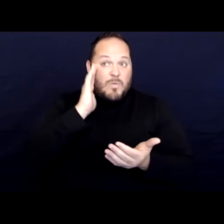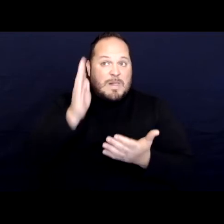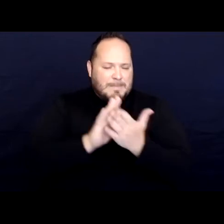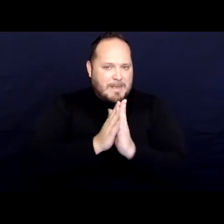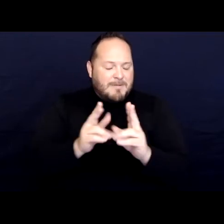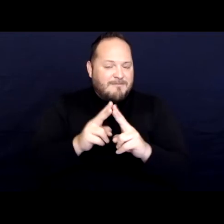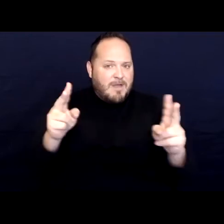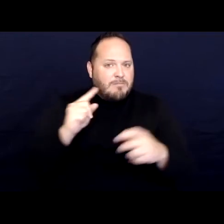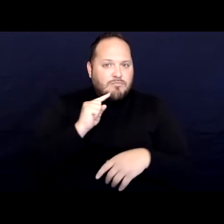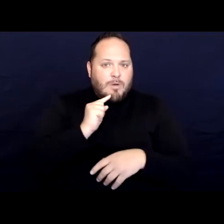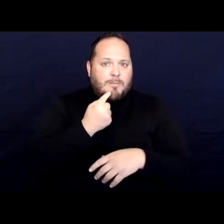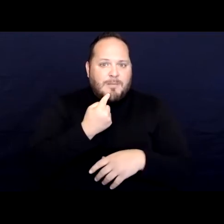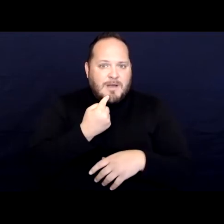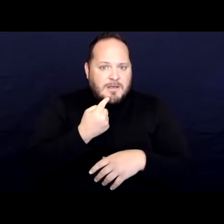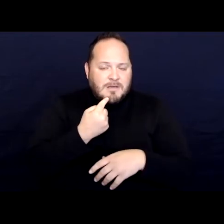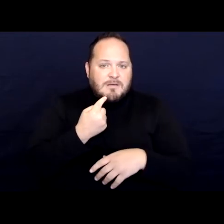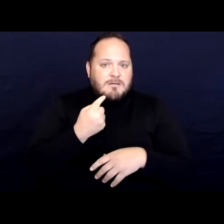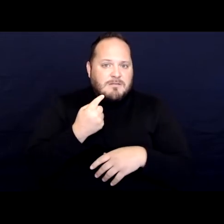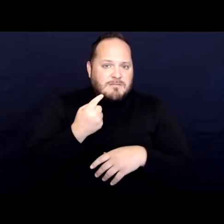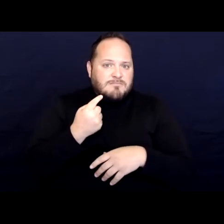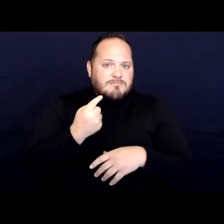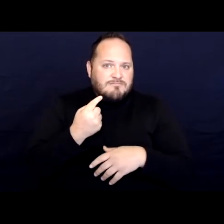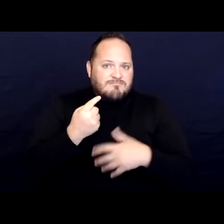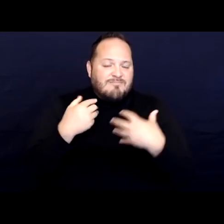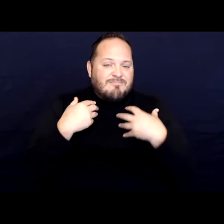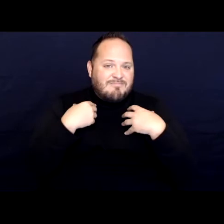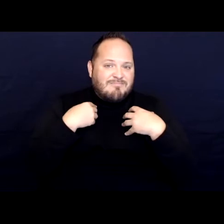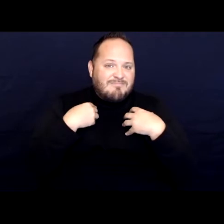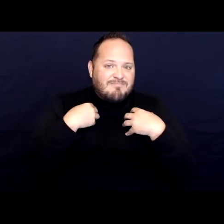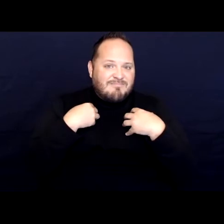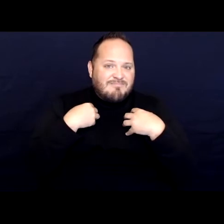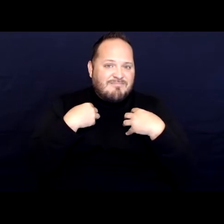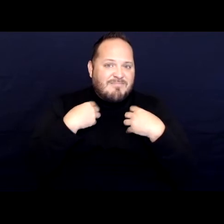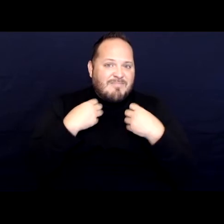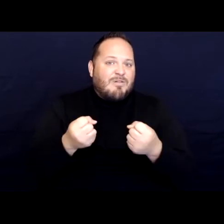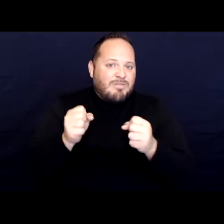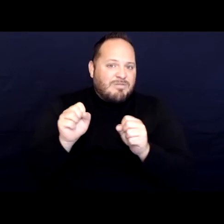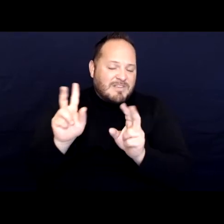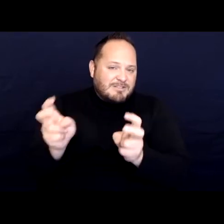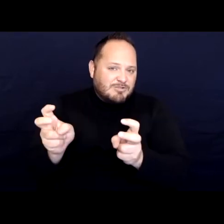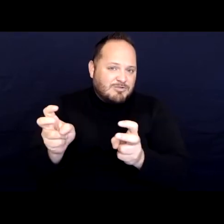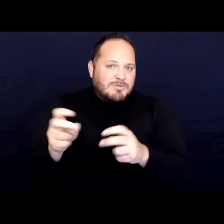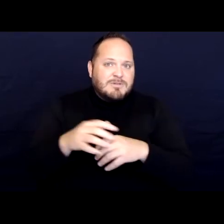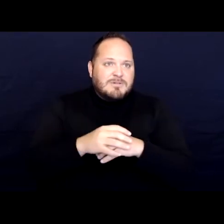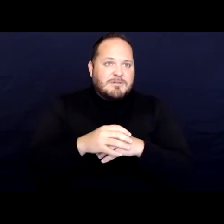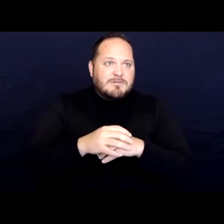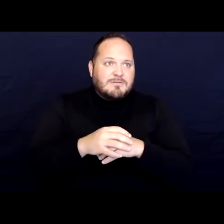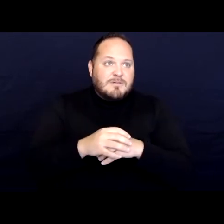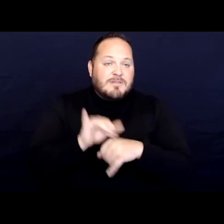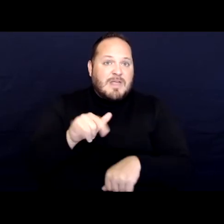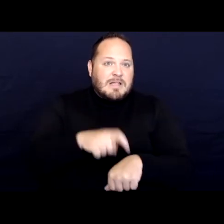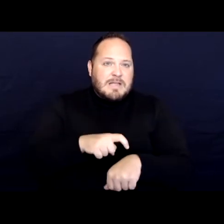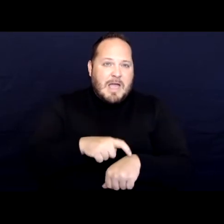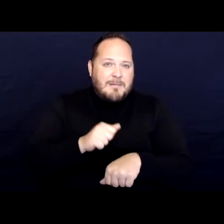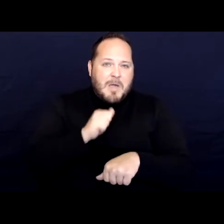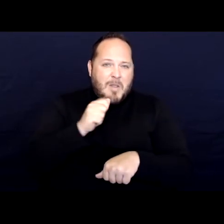problematic uh, health issue. I wouldn't say we even thought quite a pandemic